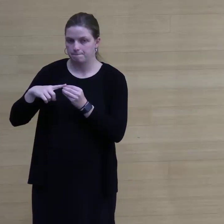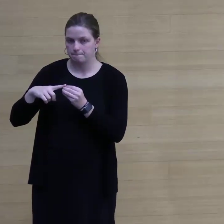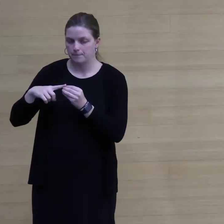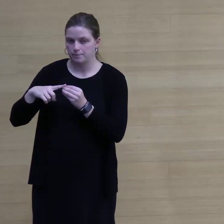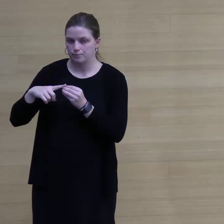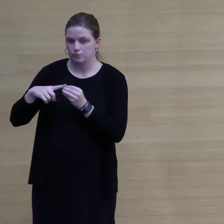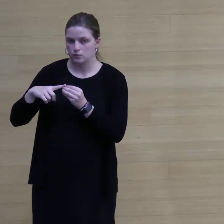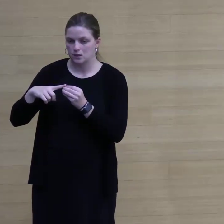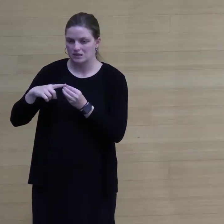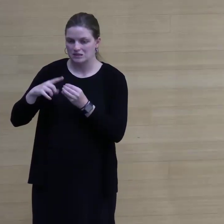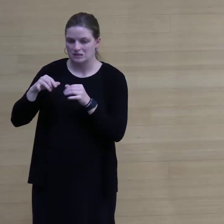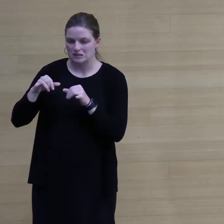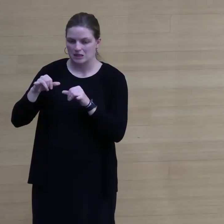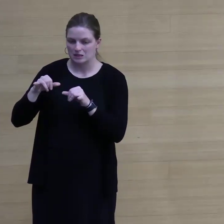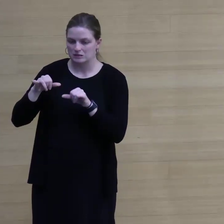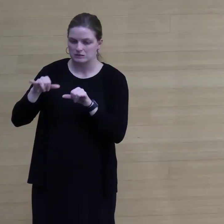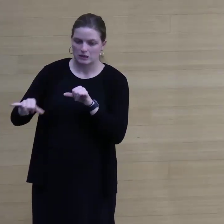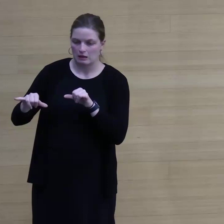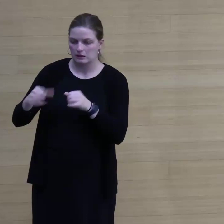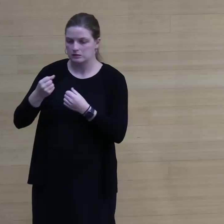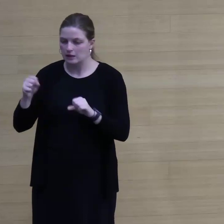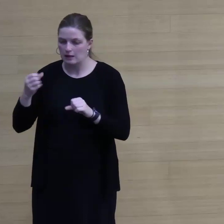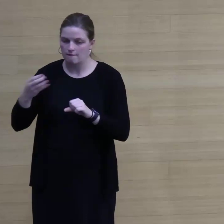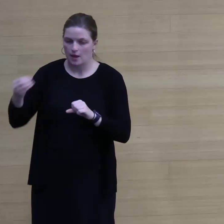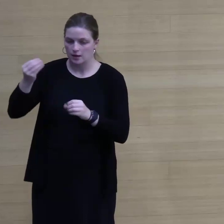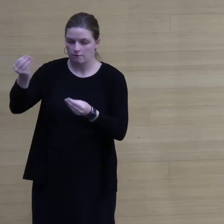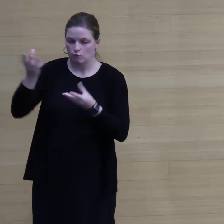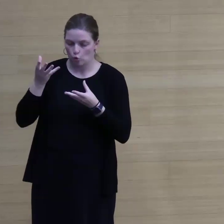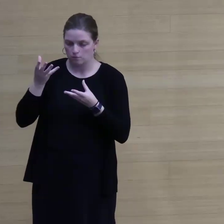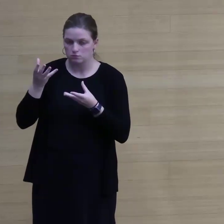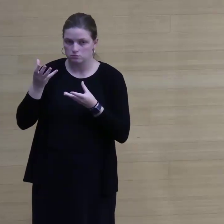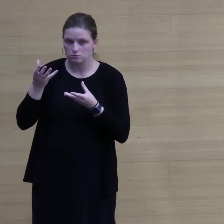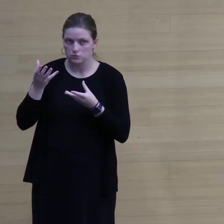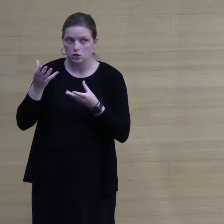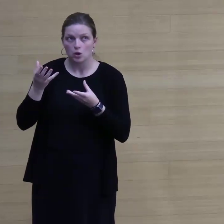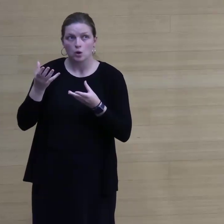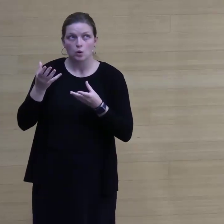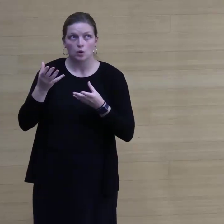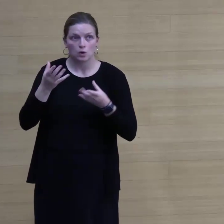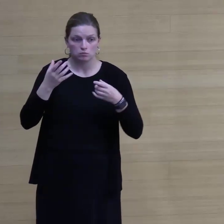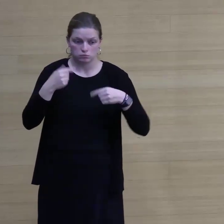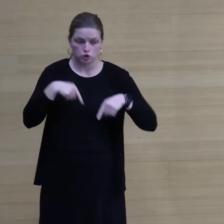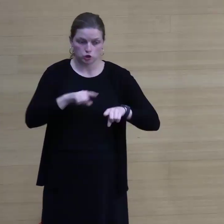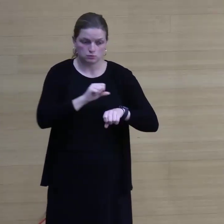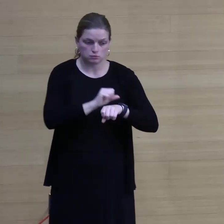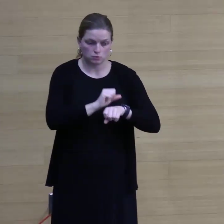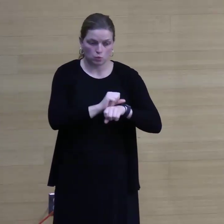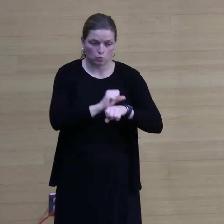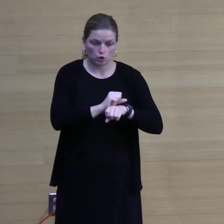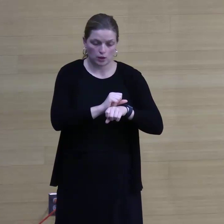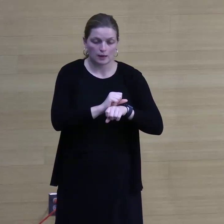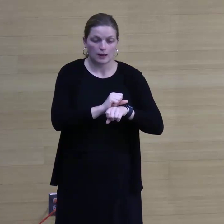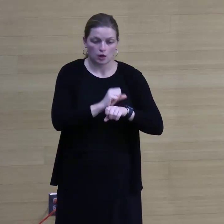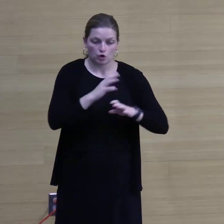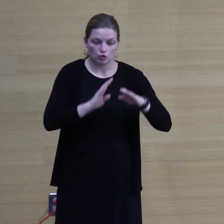staying safe and informed. And where I was working in a refugee camp in East